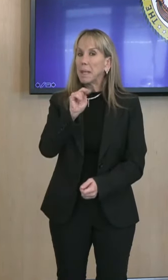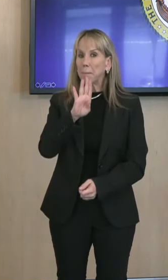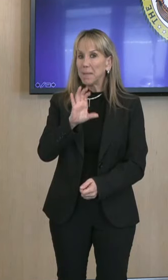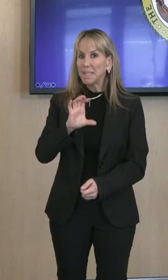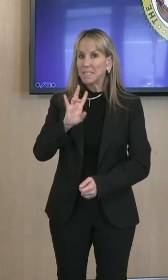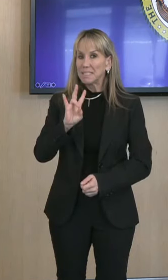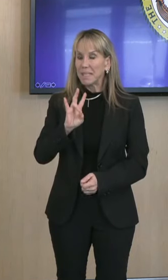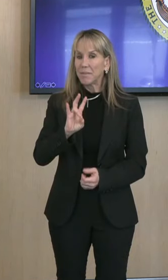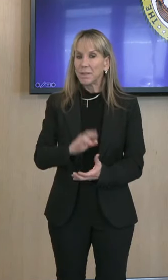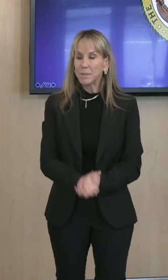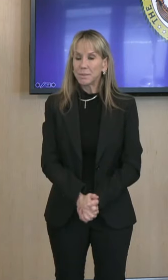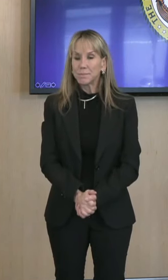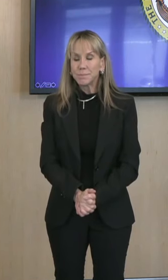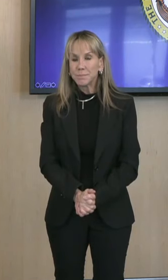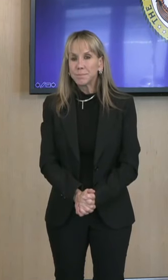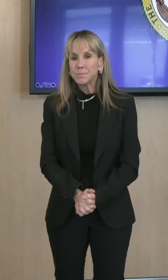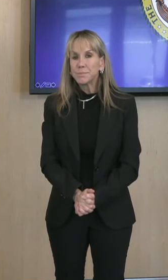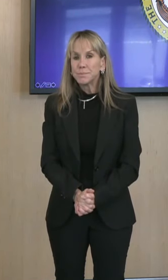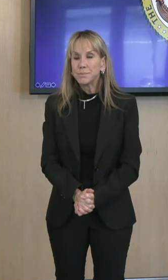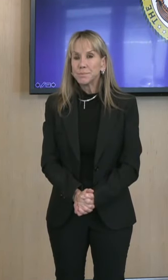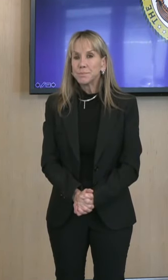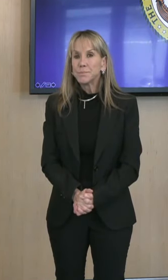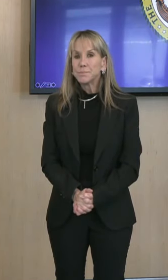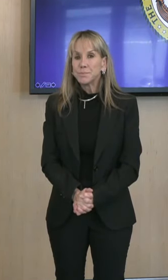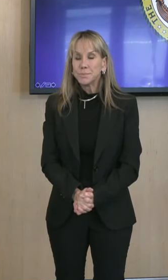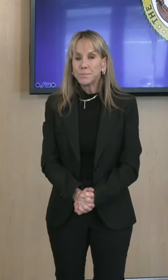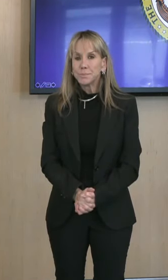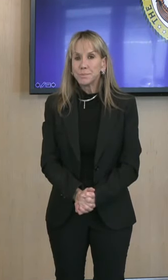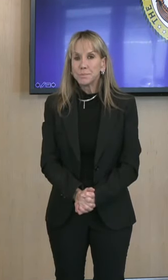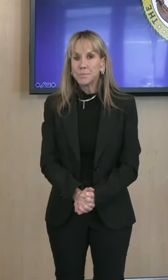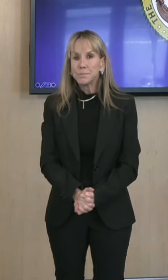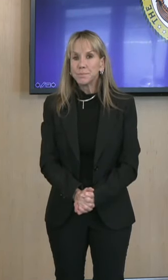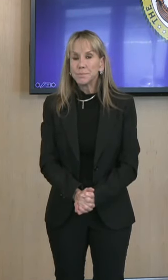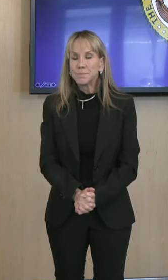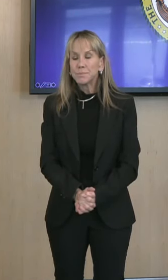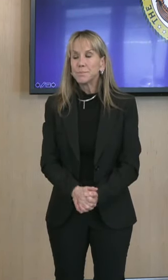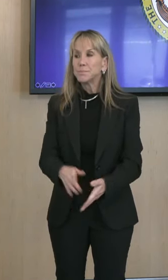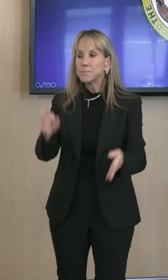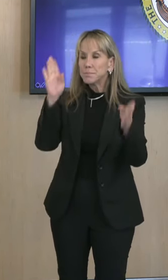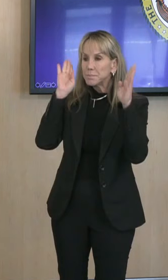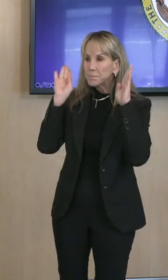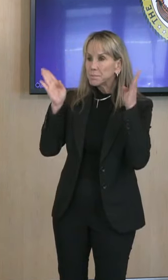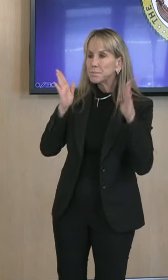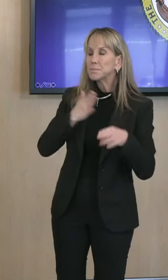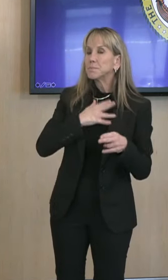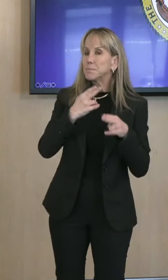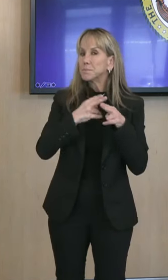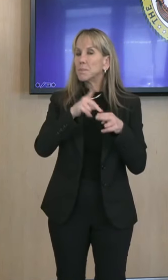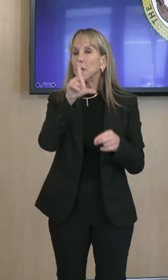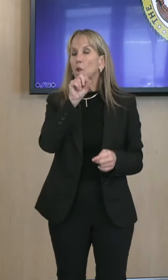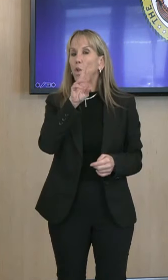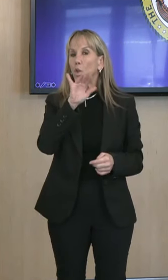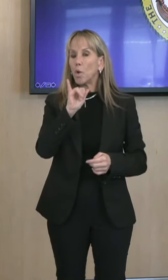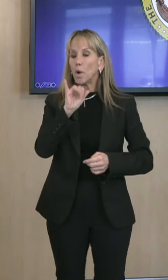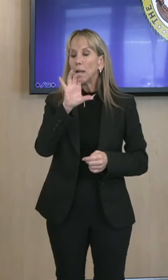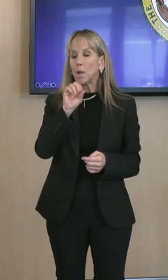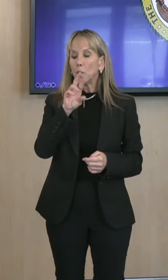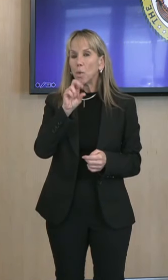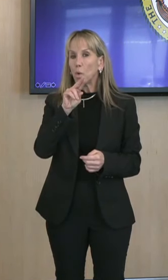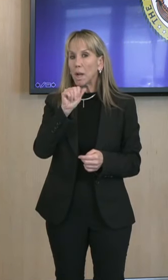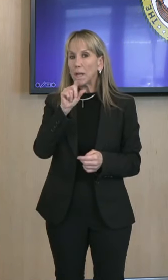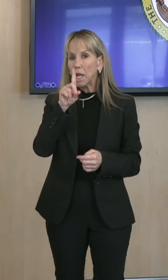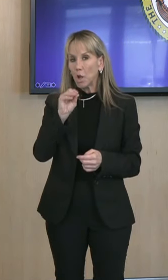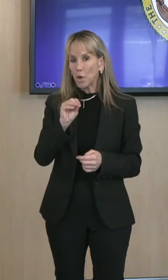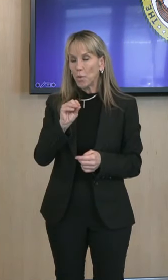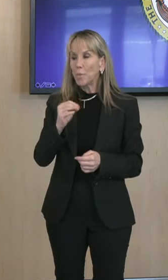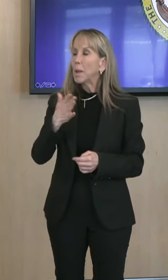NBC7, please state your name and question. Hi, good afternoon. My name is Lauren Coronado, and the question I have is